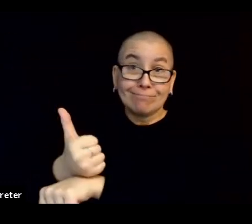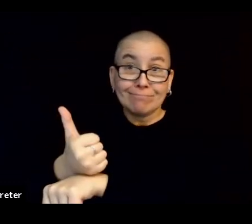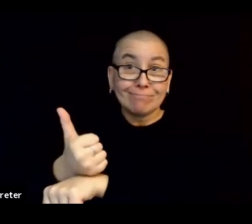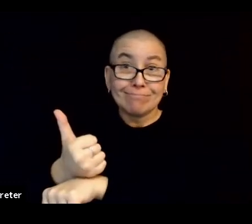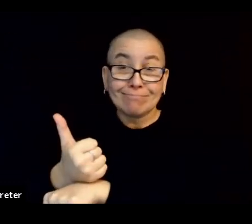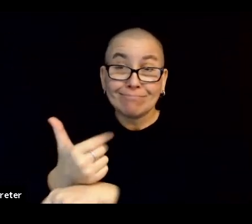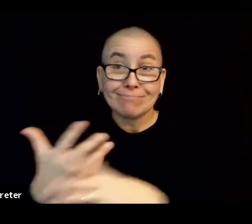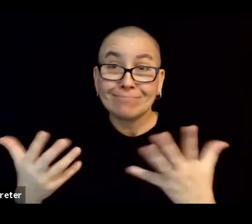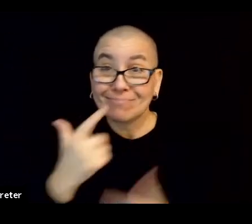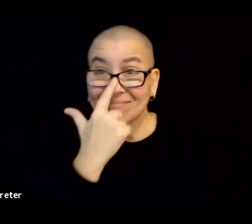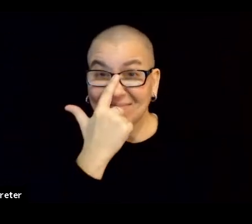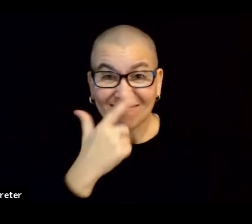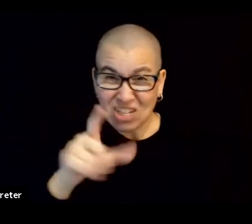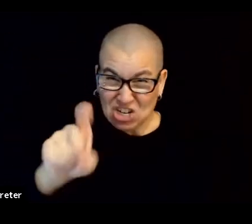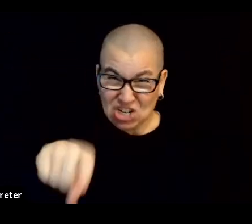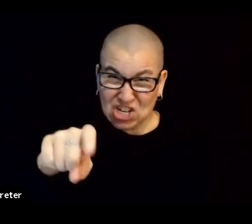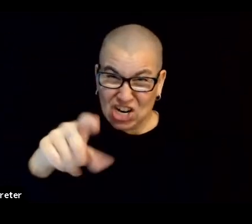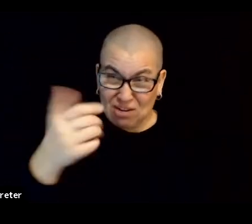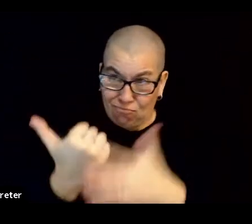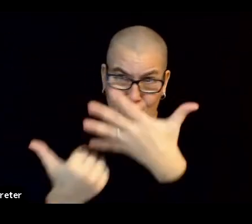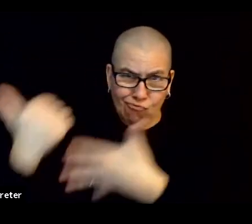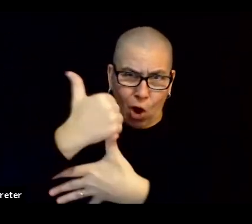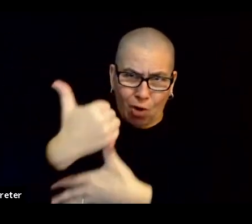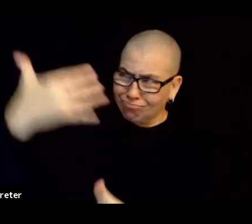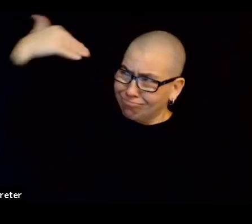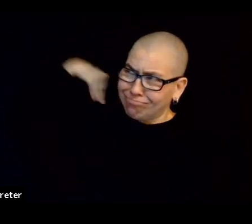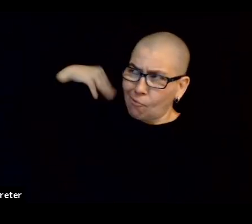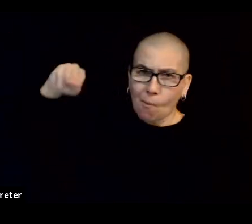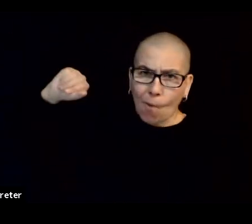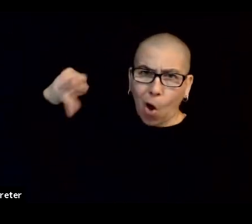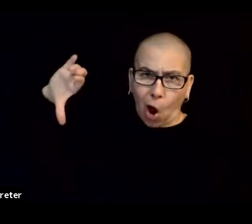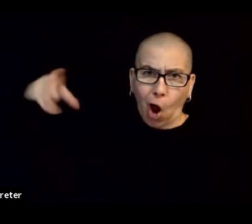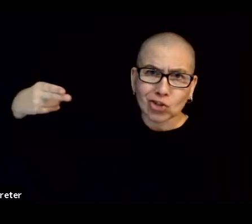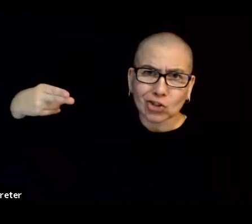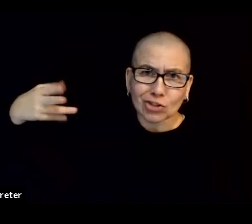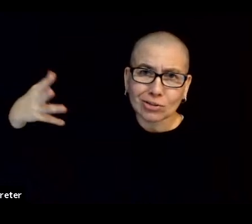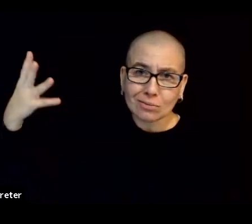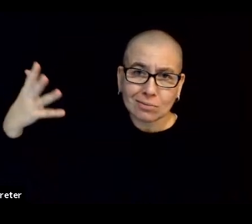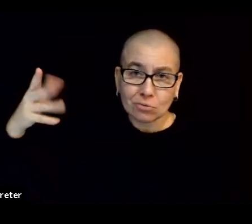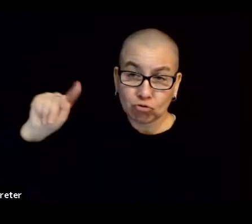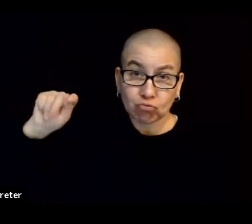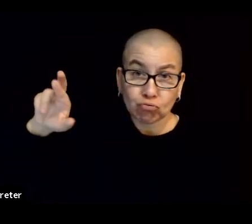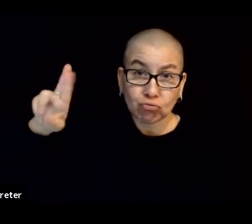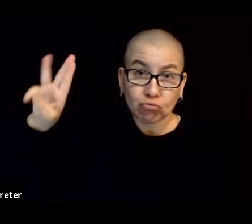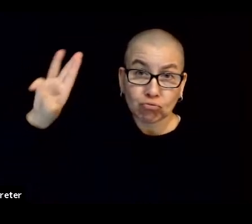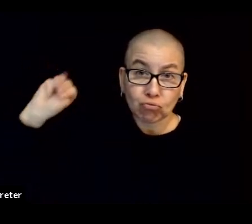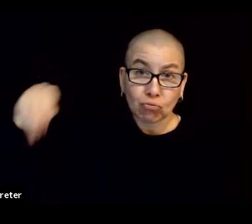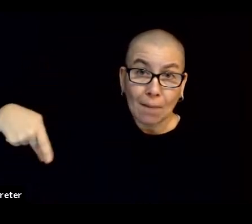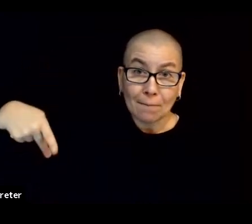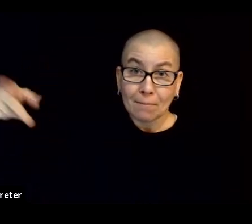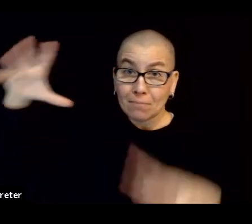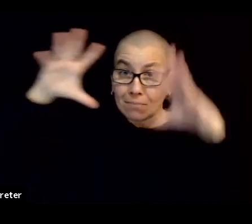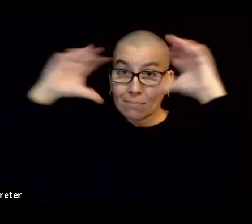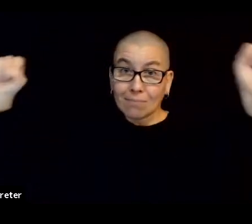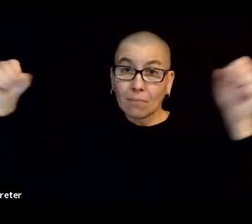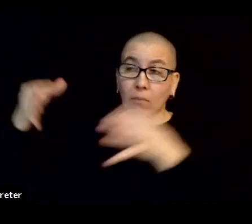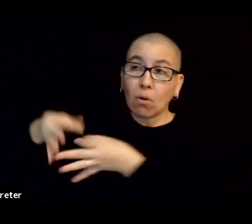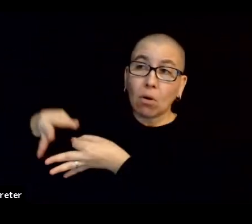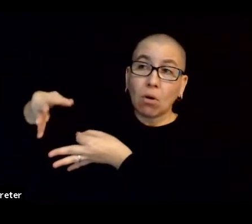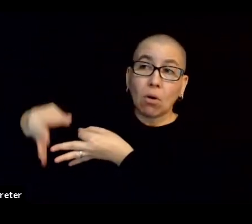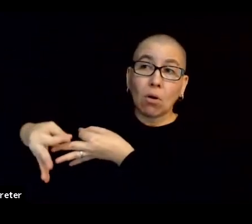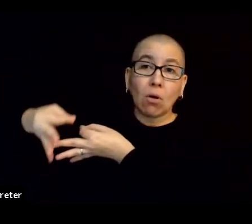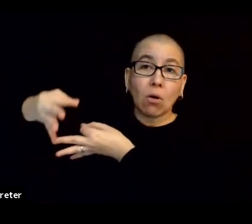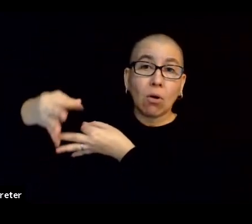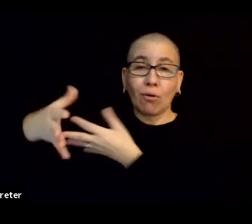away, they can move mountains, and I expect them to. I do think, Bill, the thing that I hope Americans